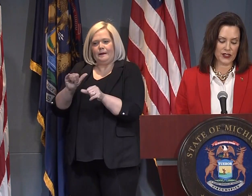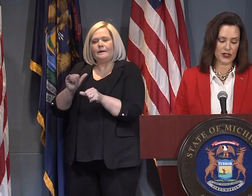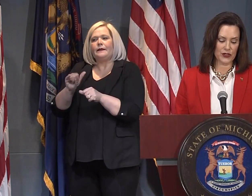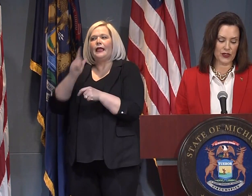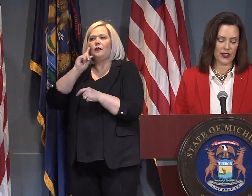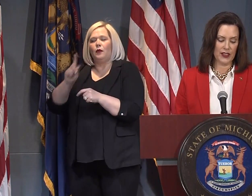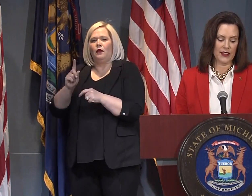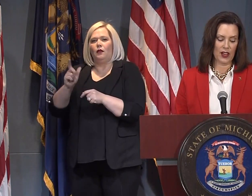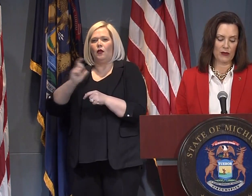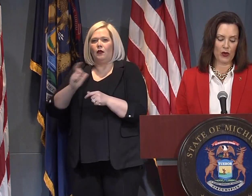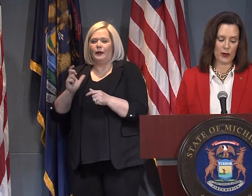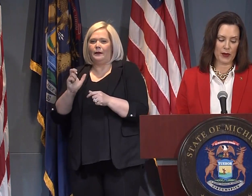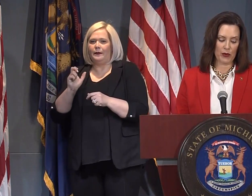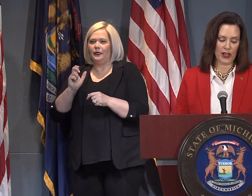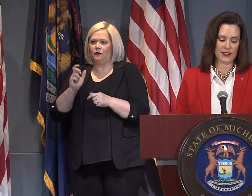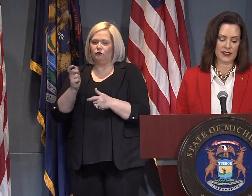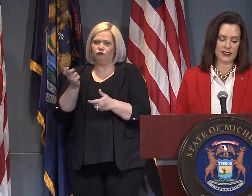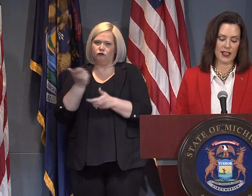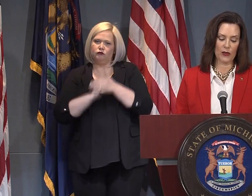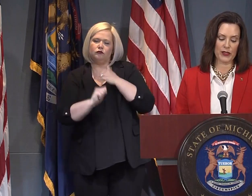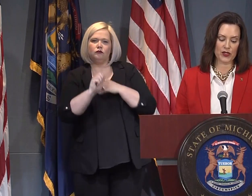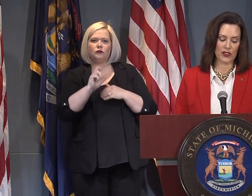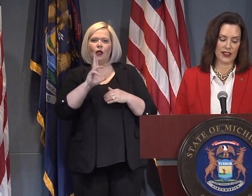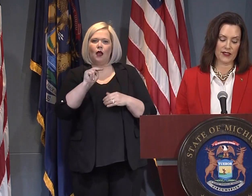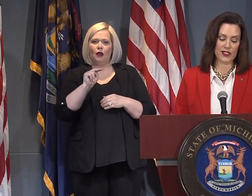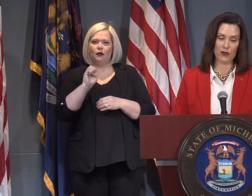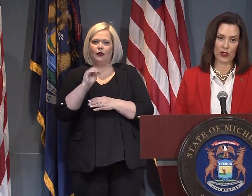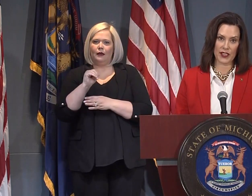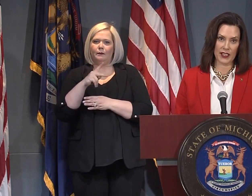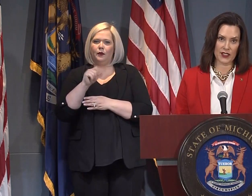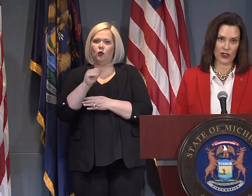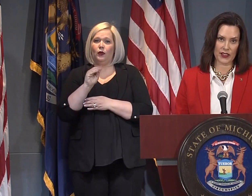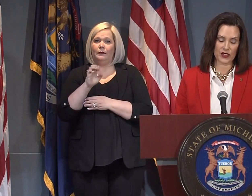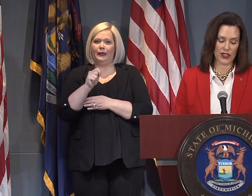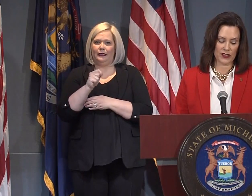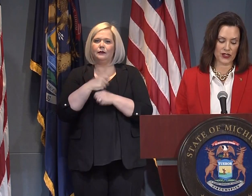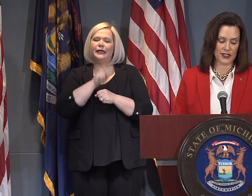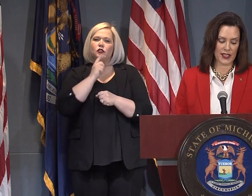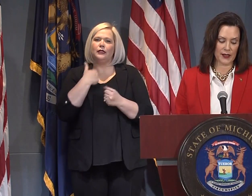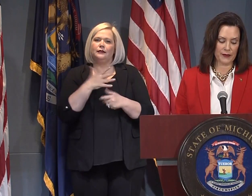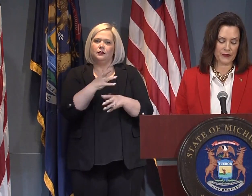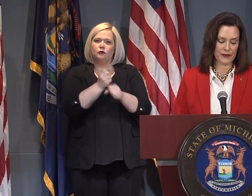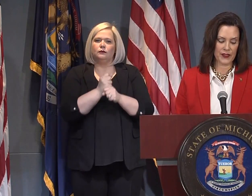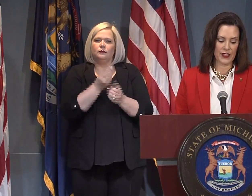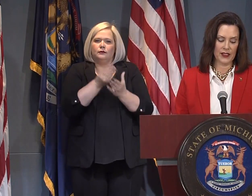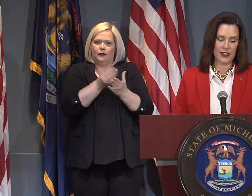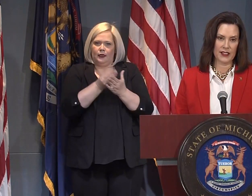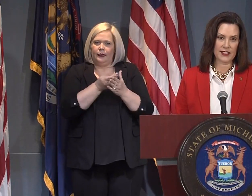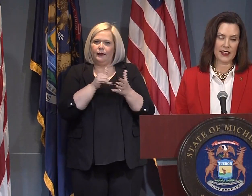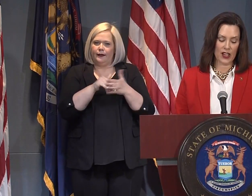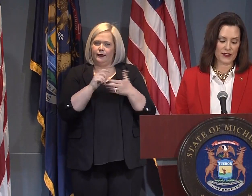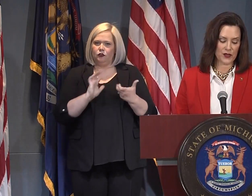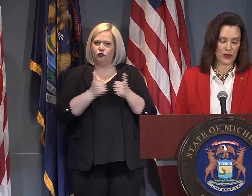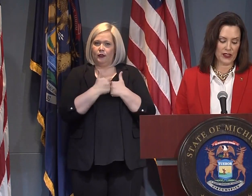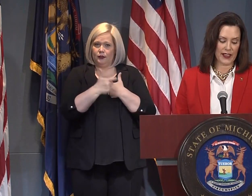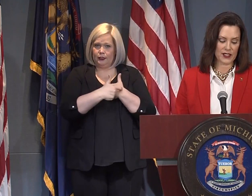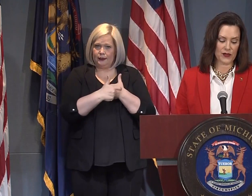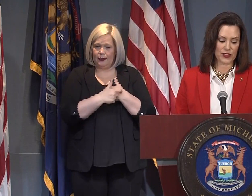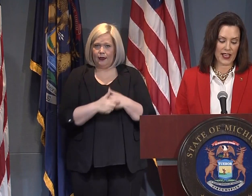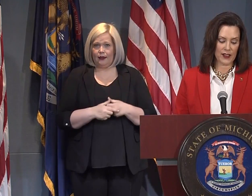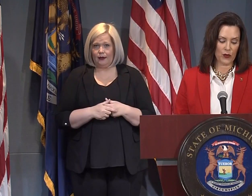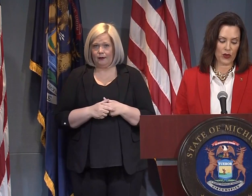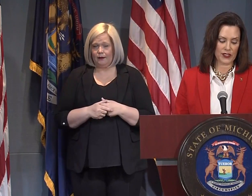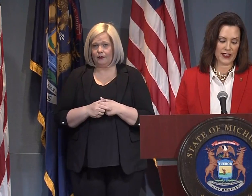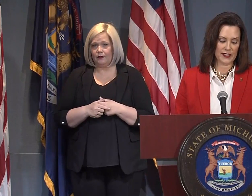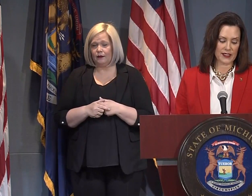enrolled into the unemployment process to help ensure that they have the support they need during this challenging time. These layoffs will last